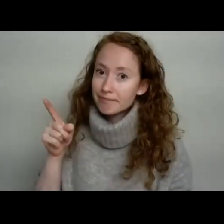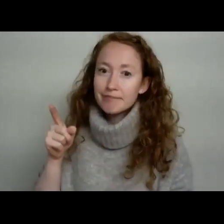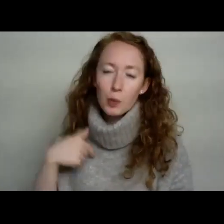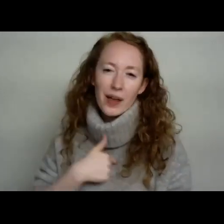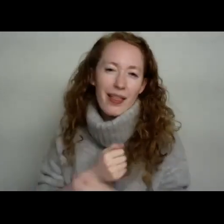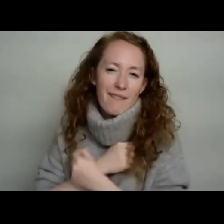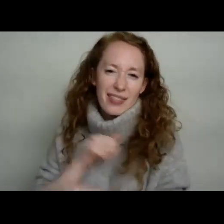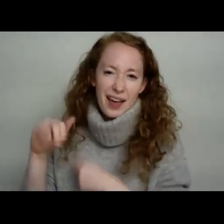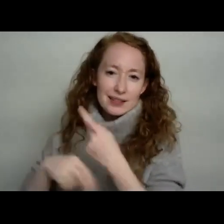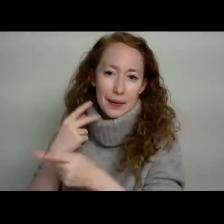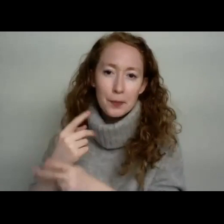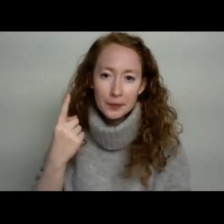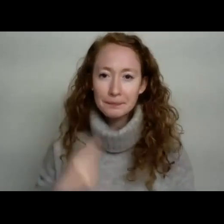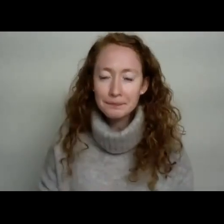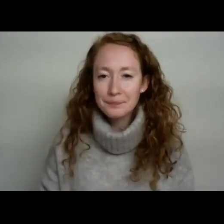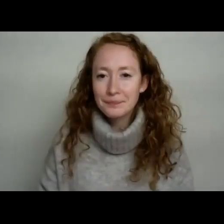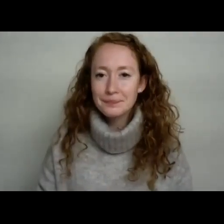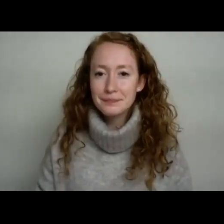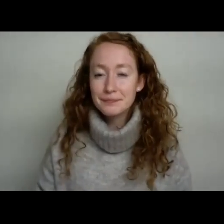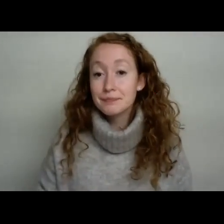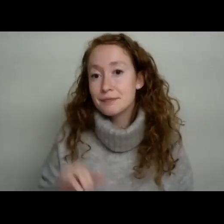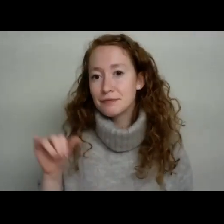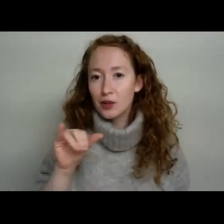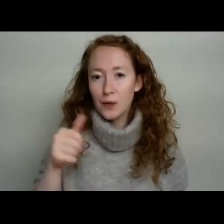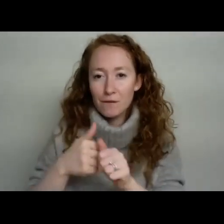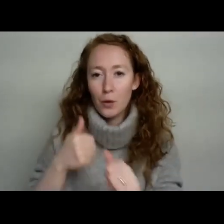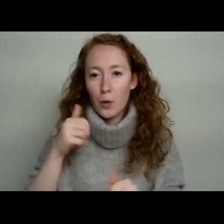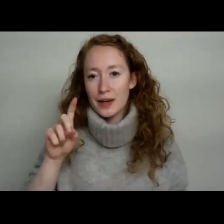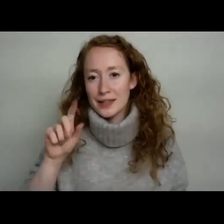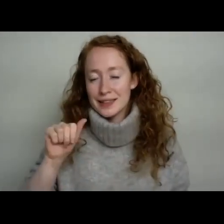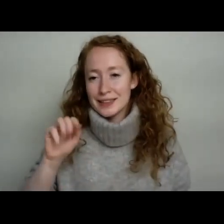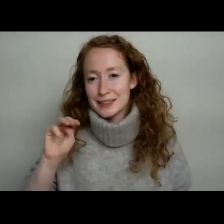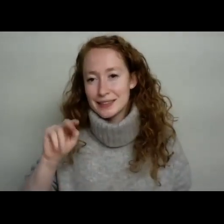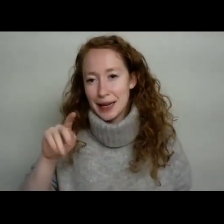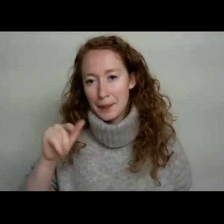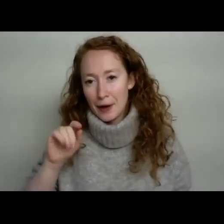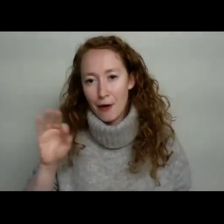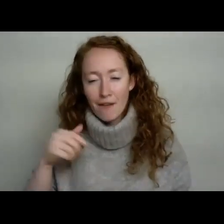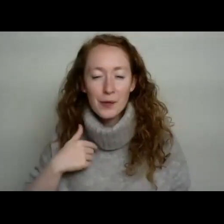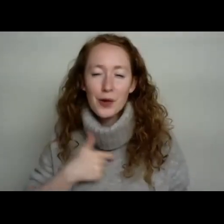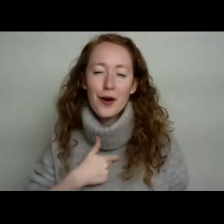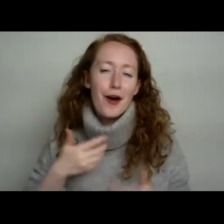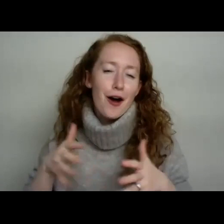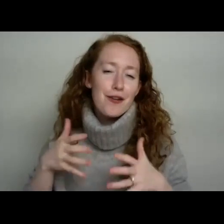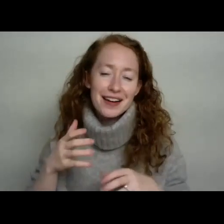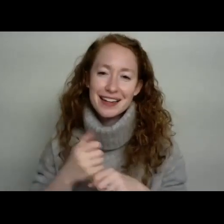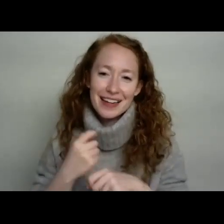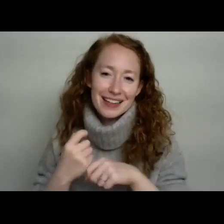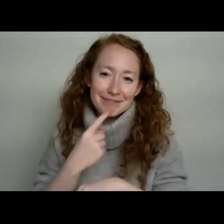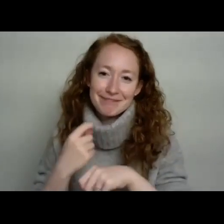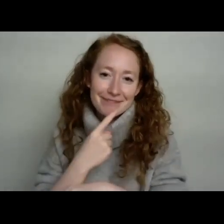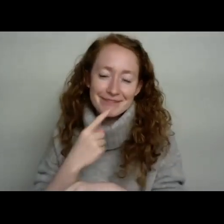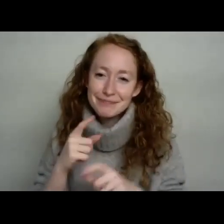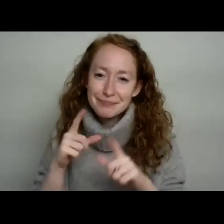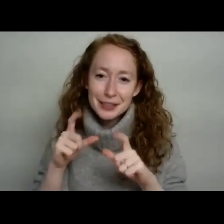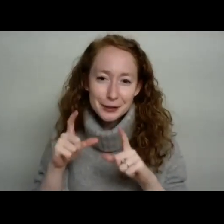then review those damping off keys. Already we're getting photographs, emails of people suffering